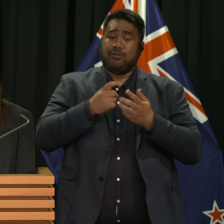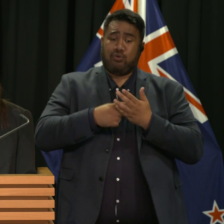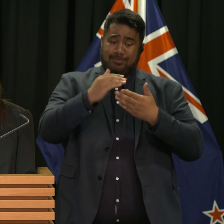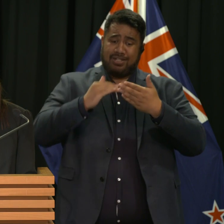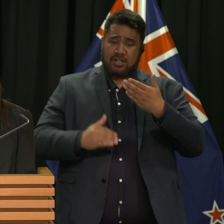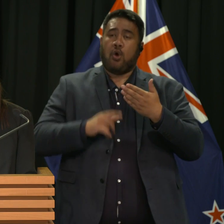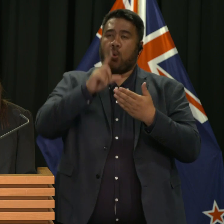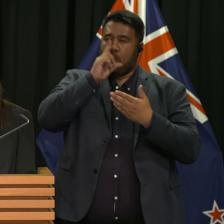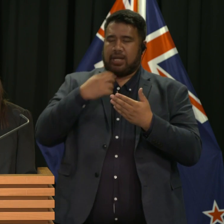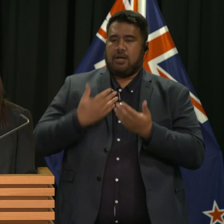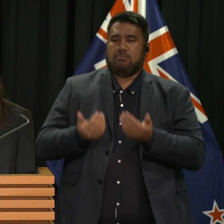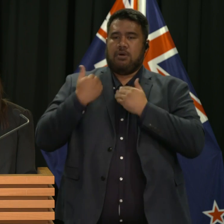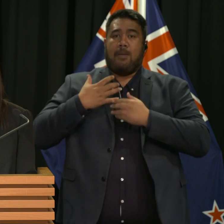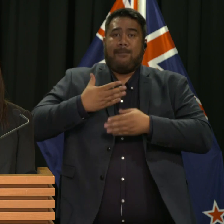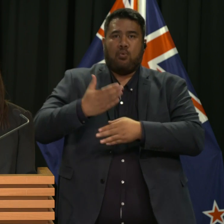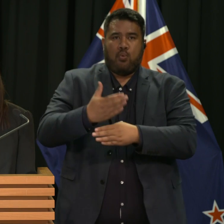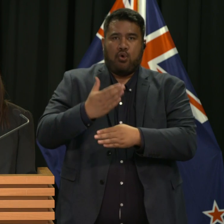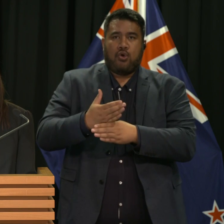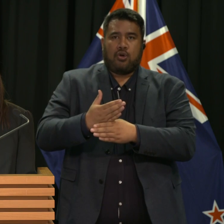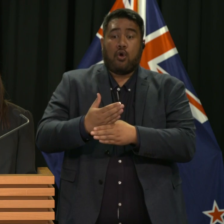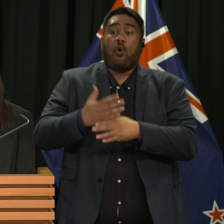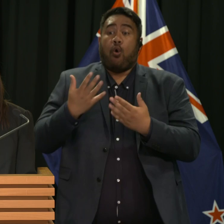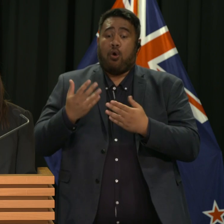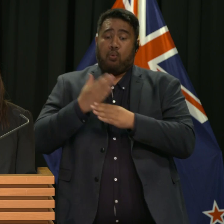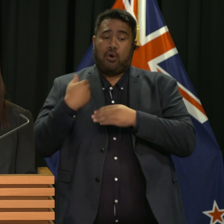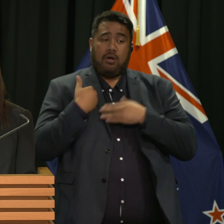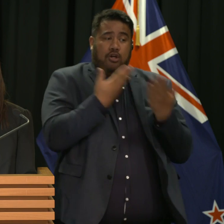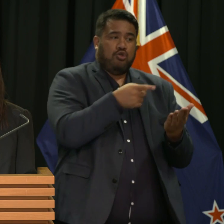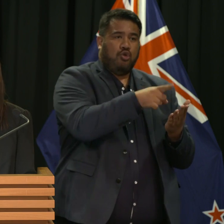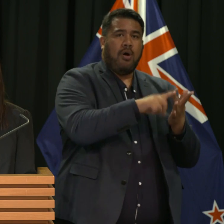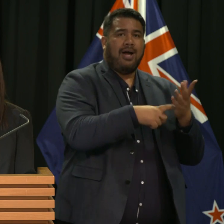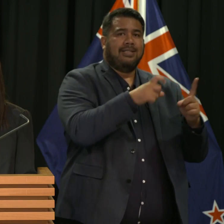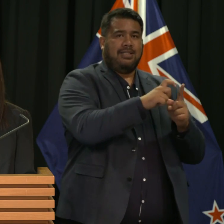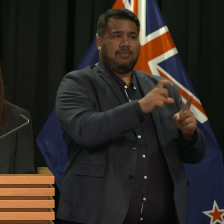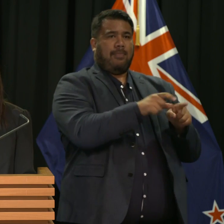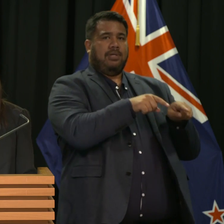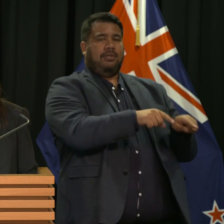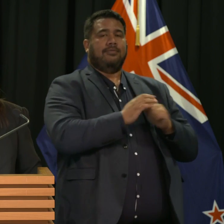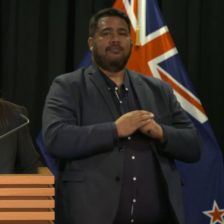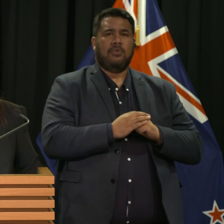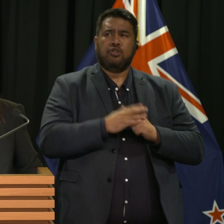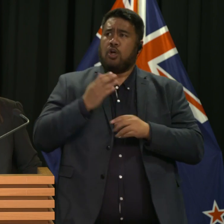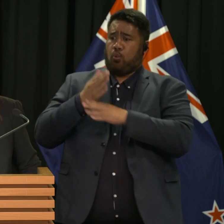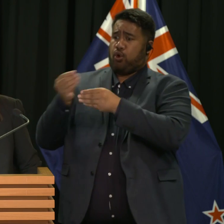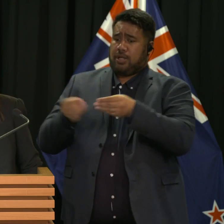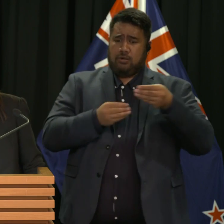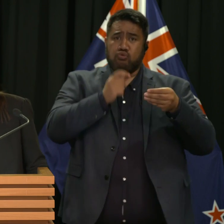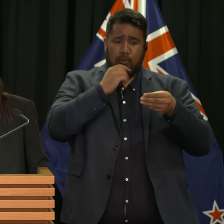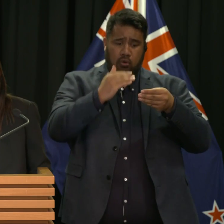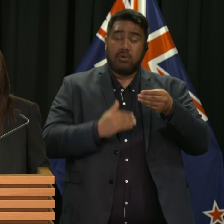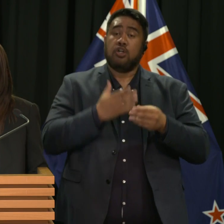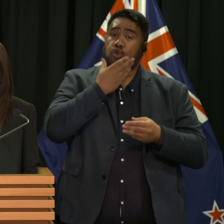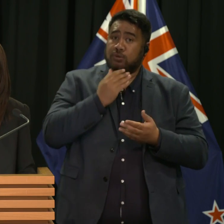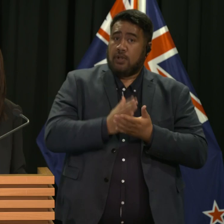undertake further investigation or add them to IRD's work program. So we have utilised what has been a very useful report.